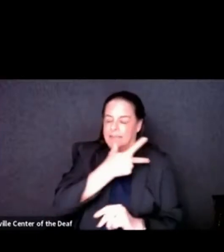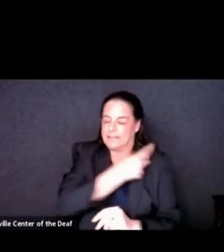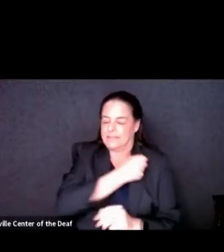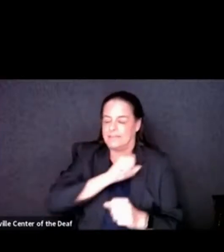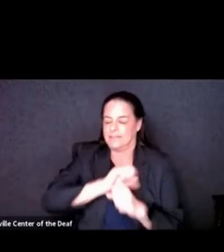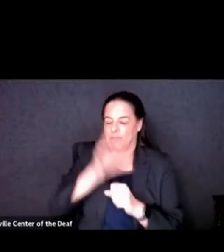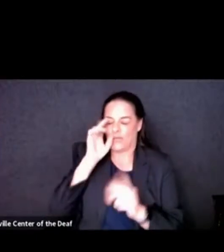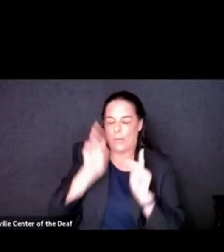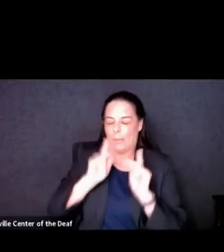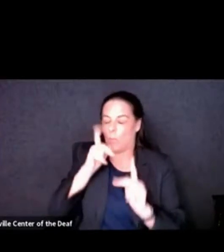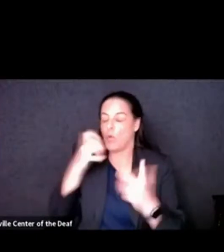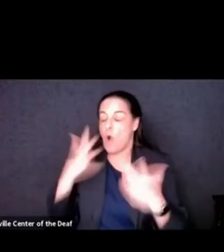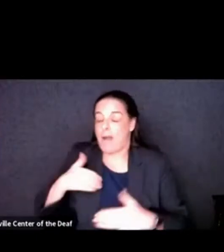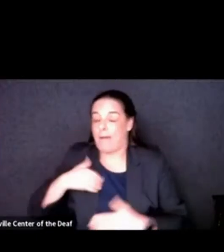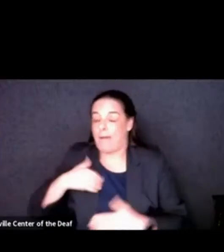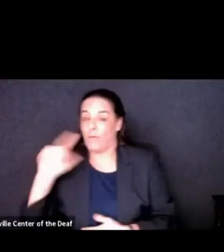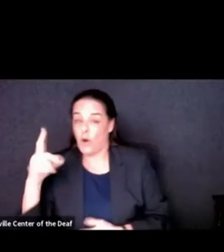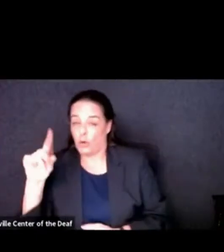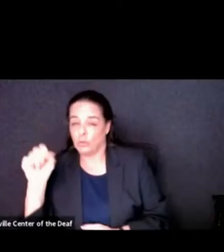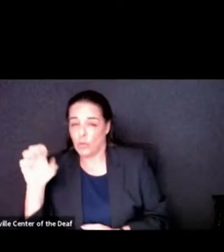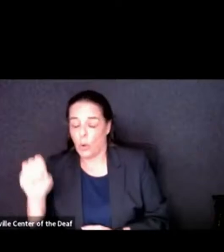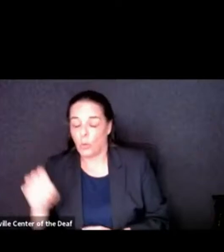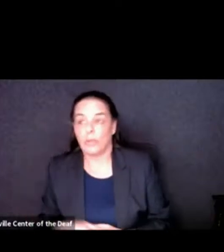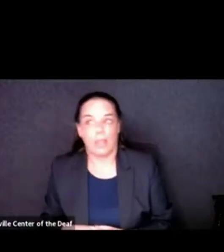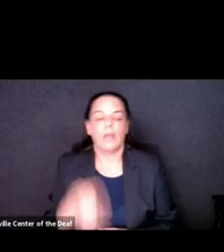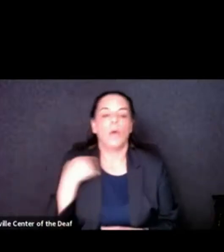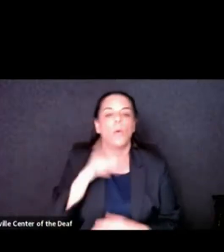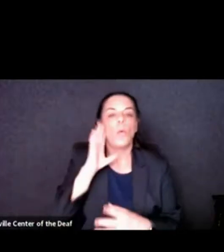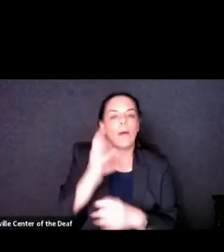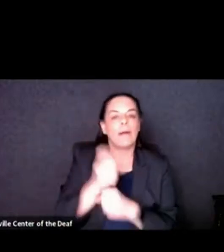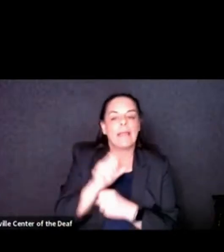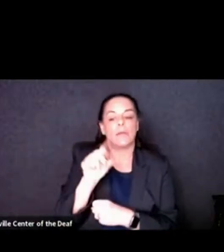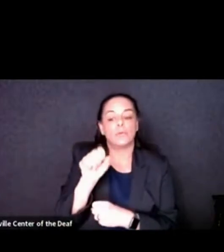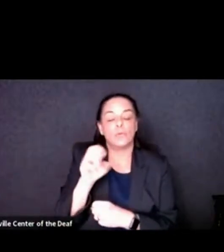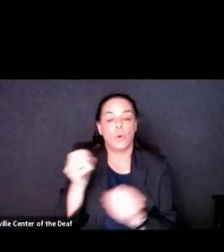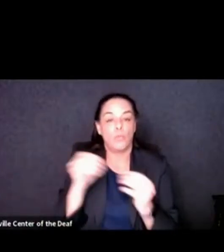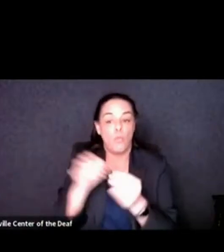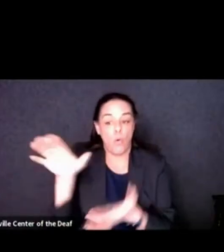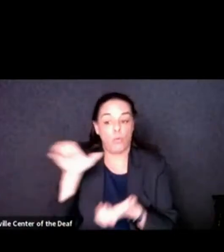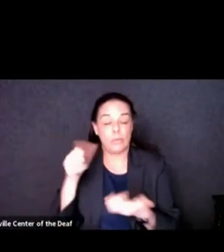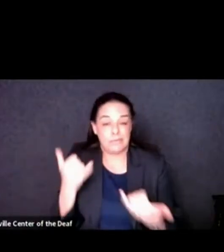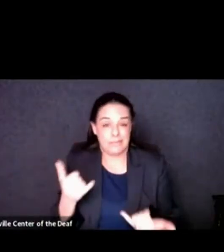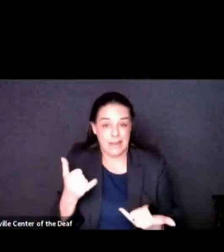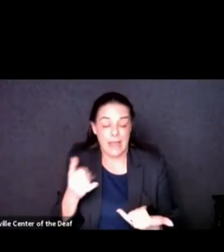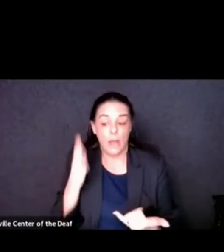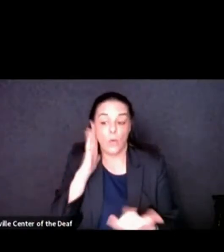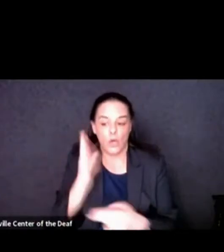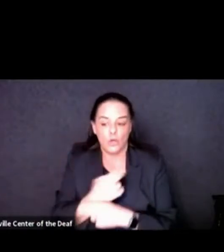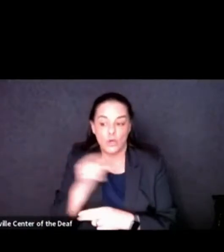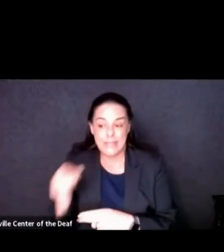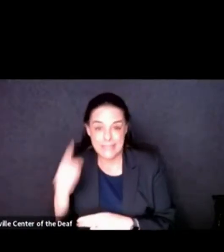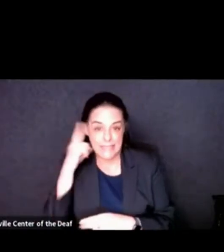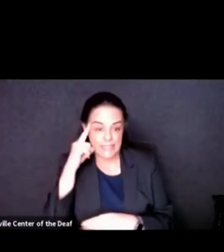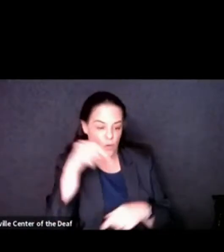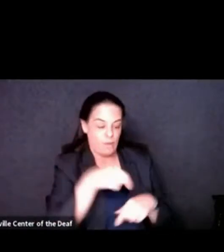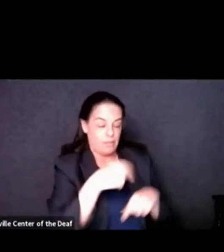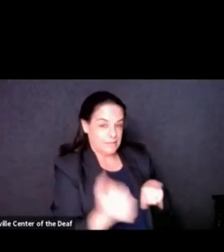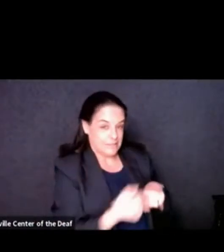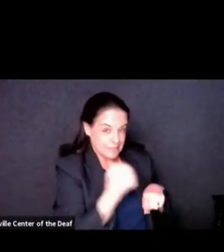received another shipment of vaccine today. Those doses will be used for a vaccination opportunity on